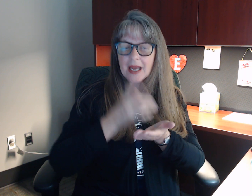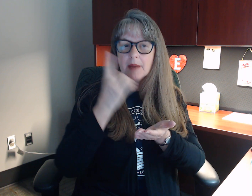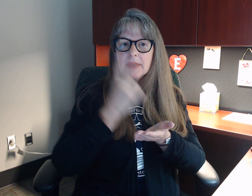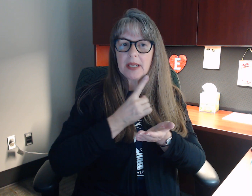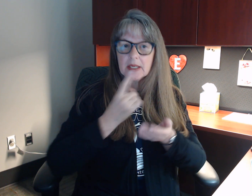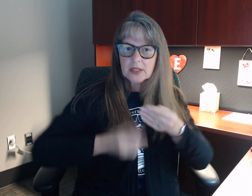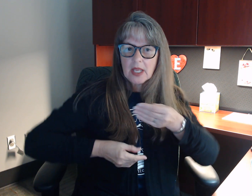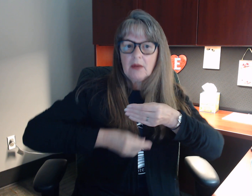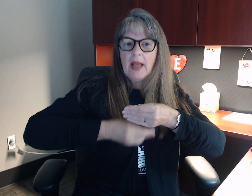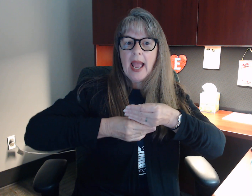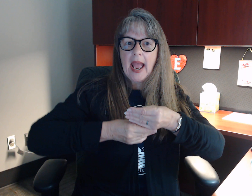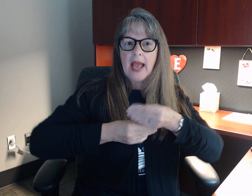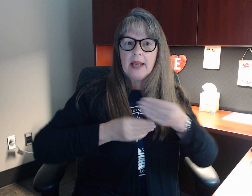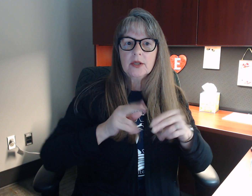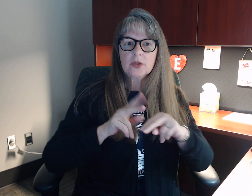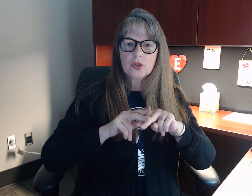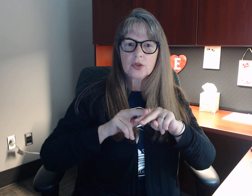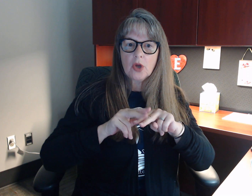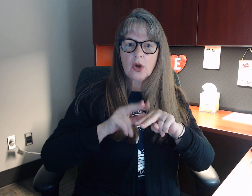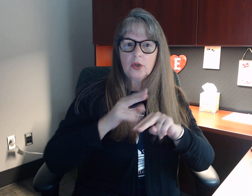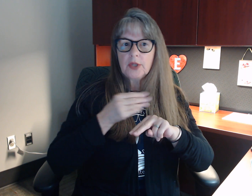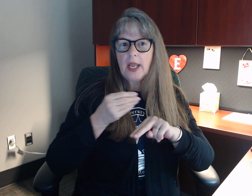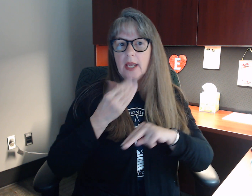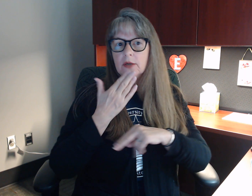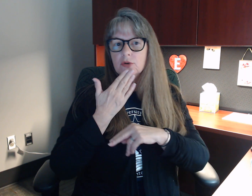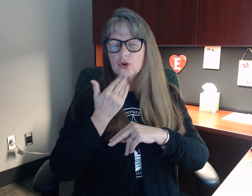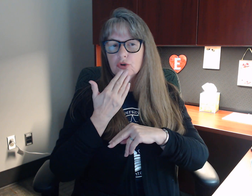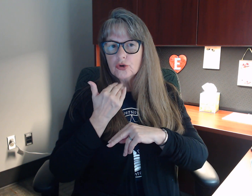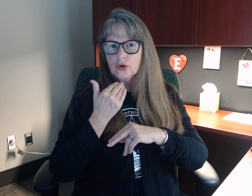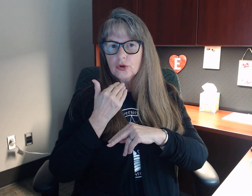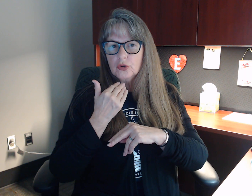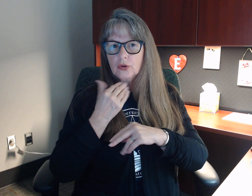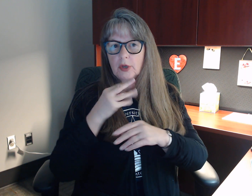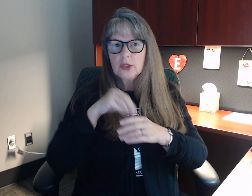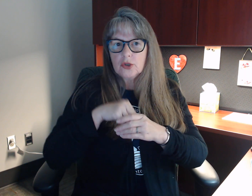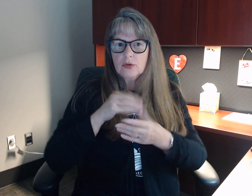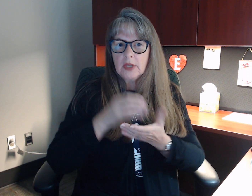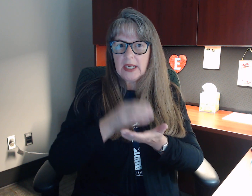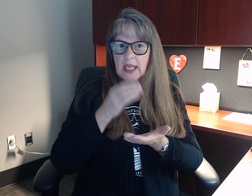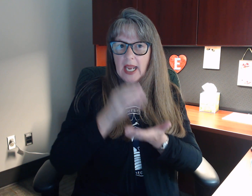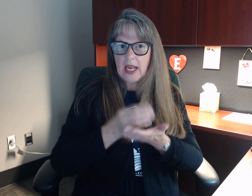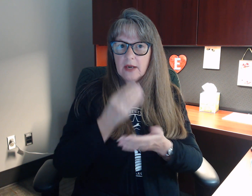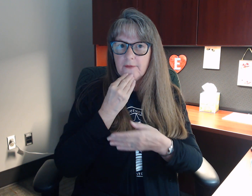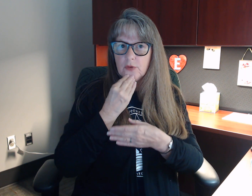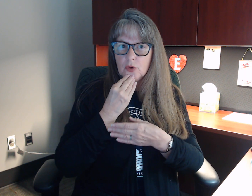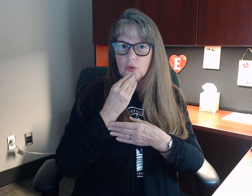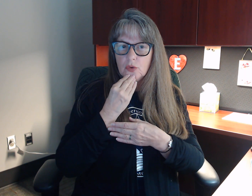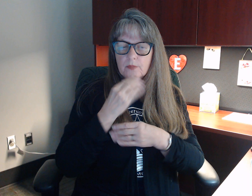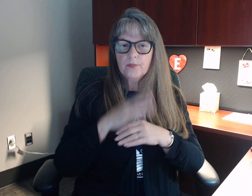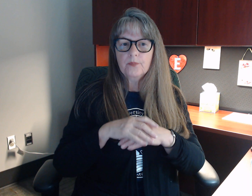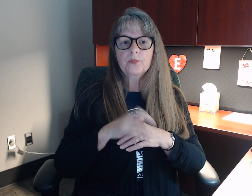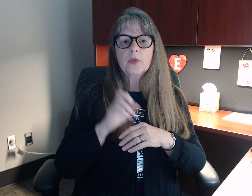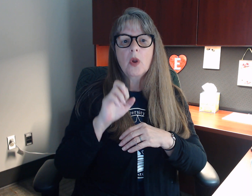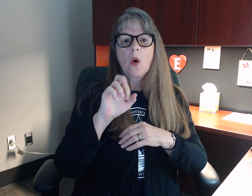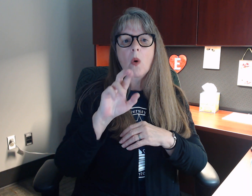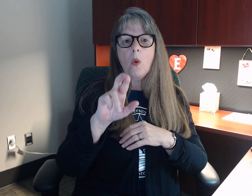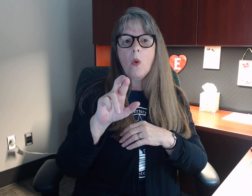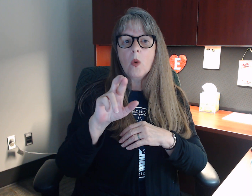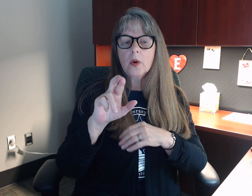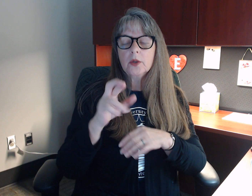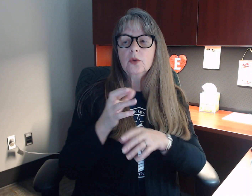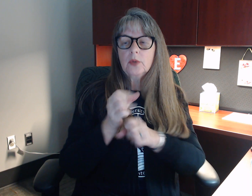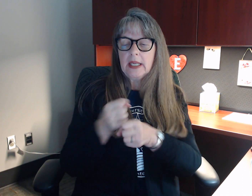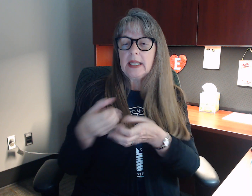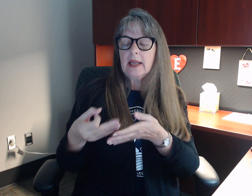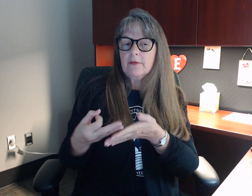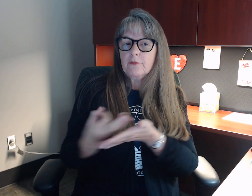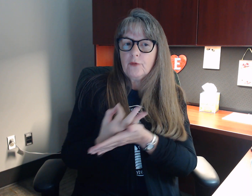because they'll add salt and sugar into the canned food. or you can get